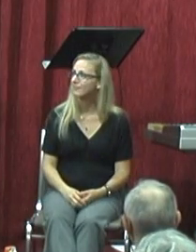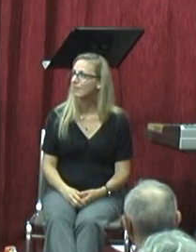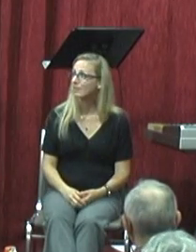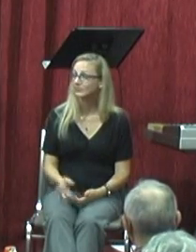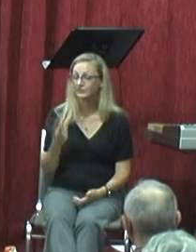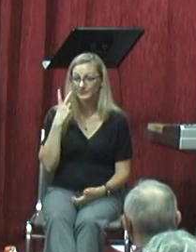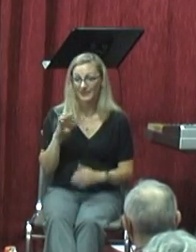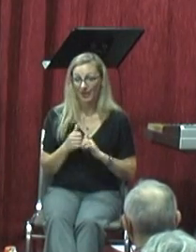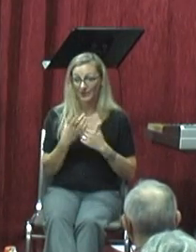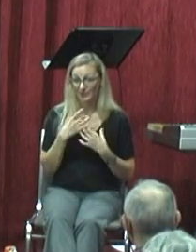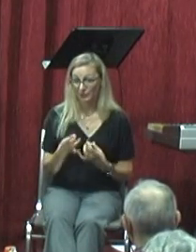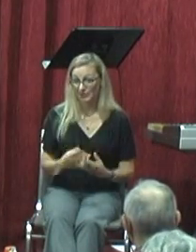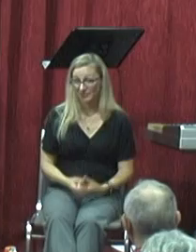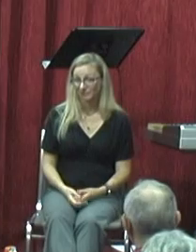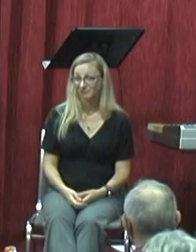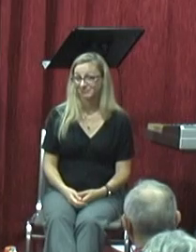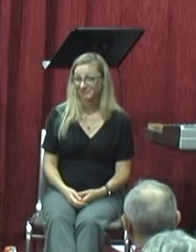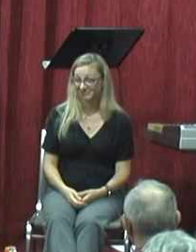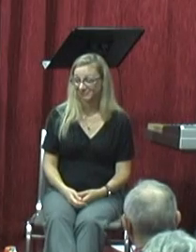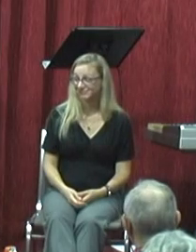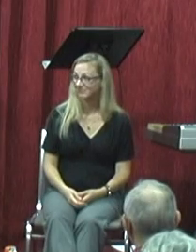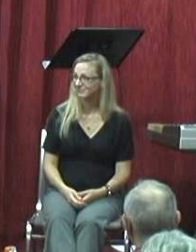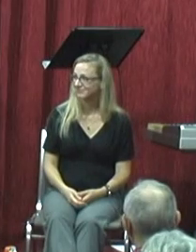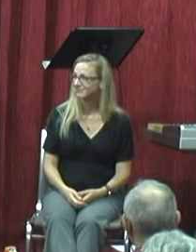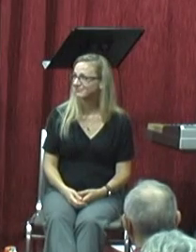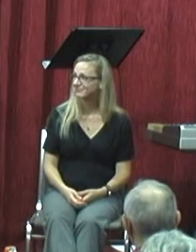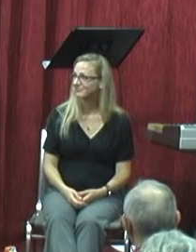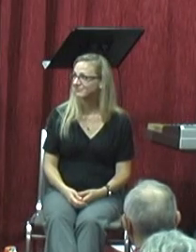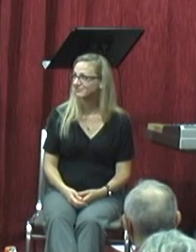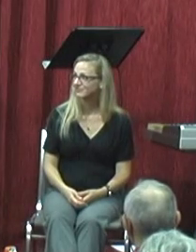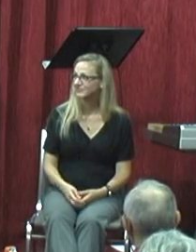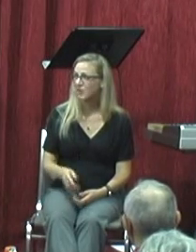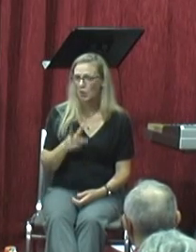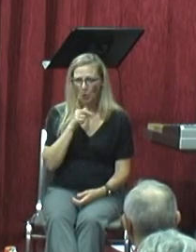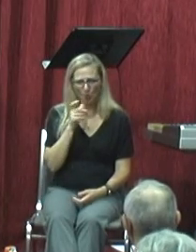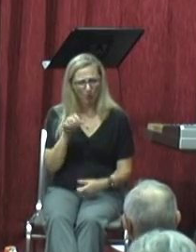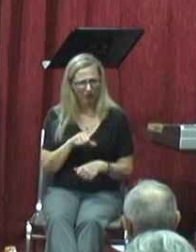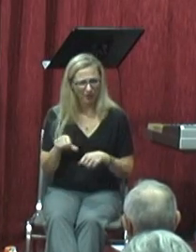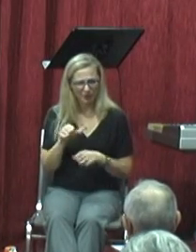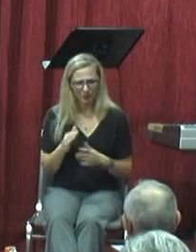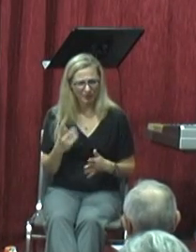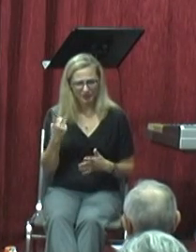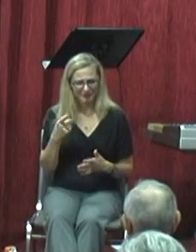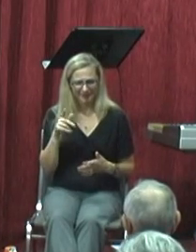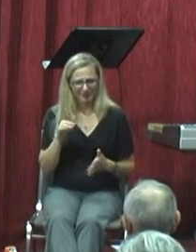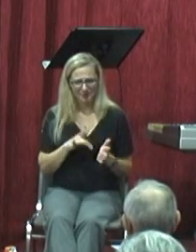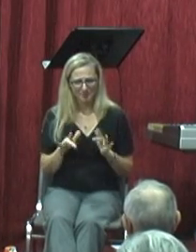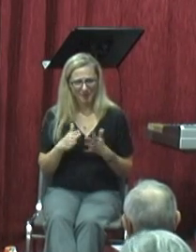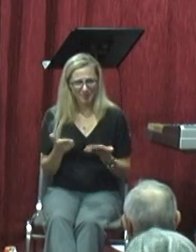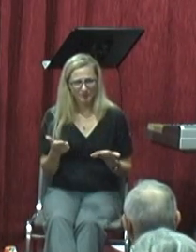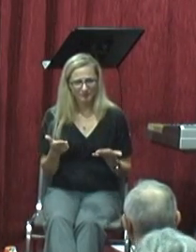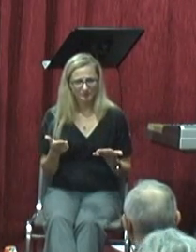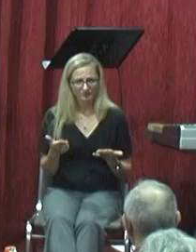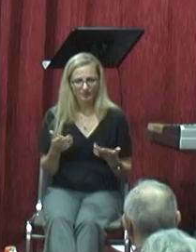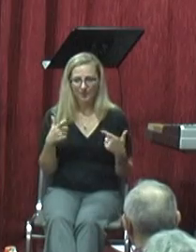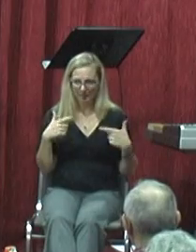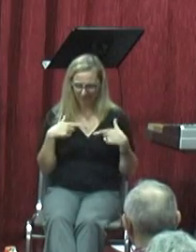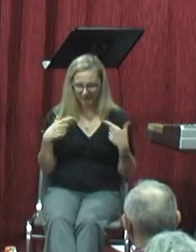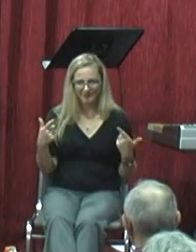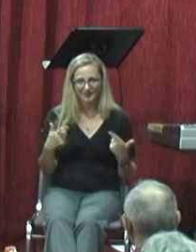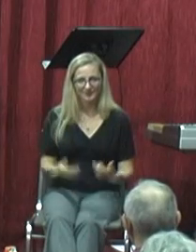See how interesting that is? Okay. Who were the anointed ones in the Tanakh? The